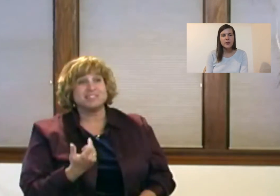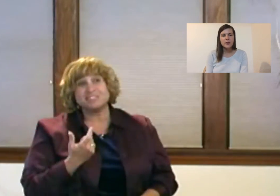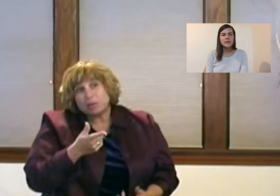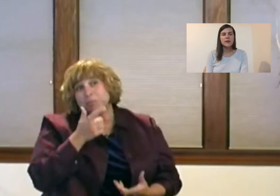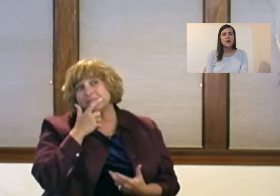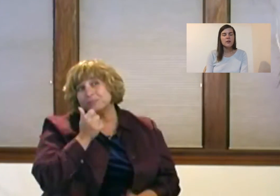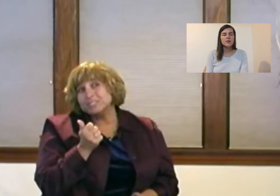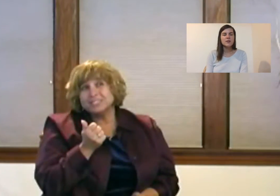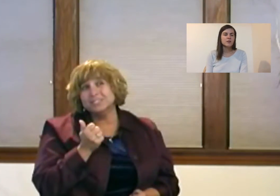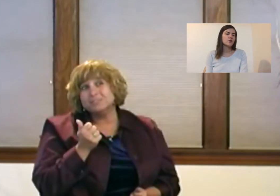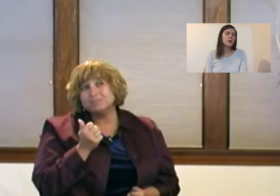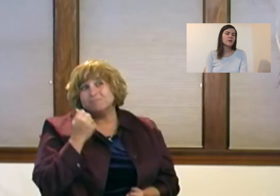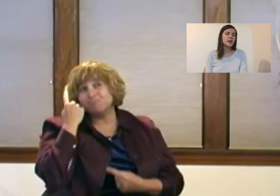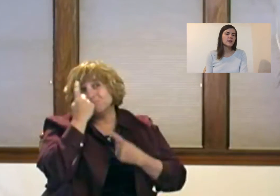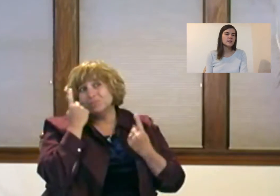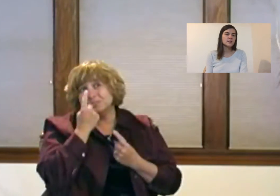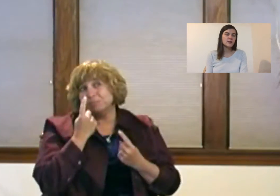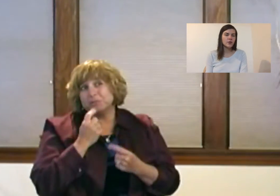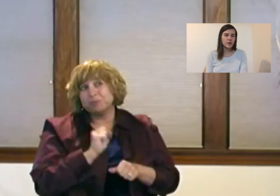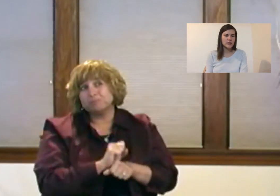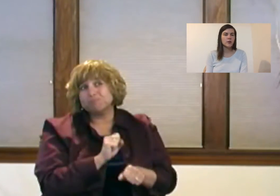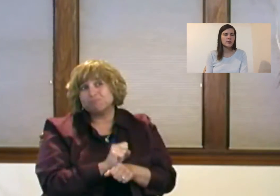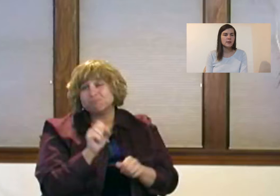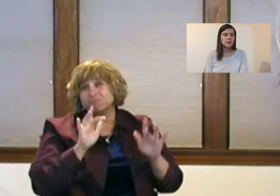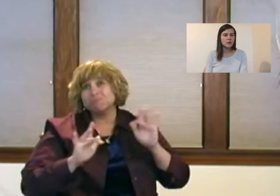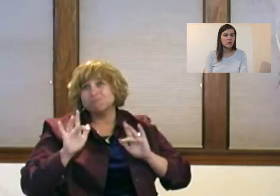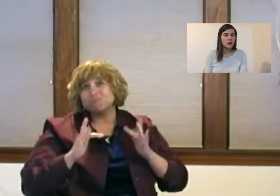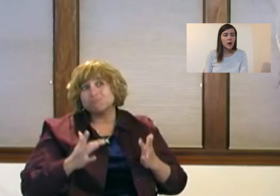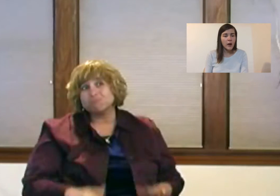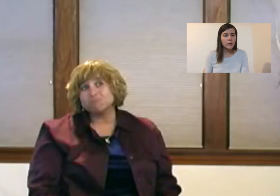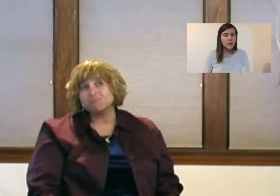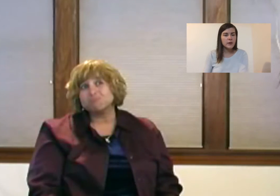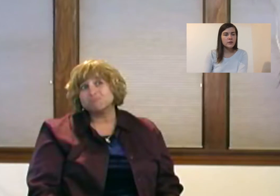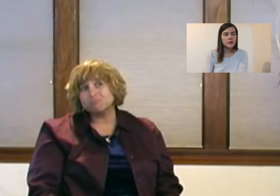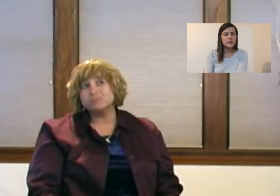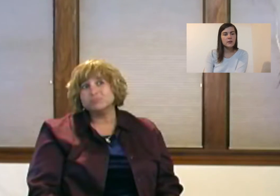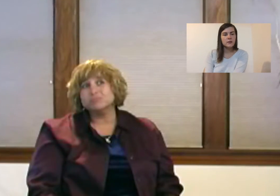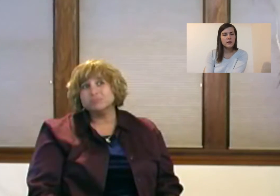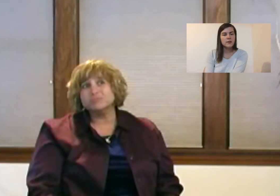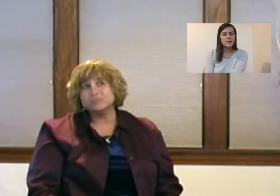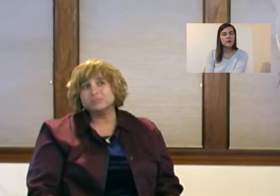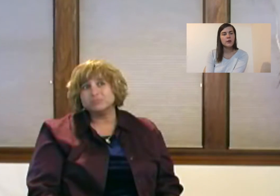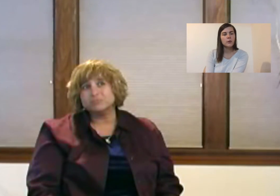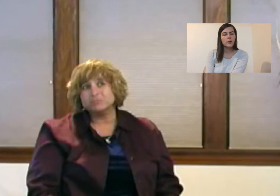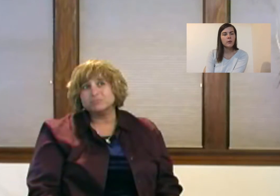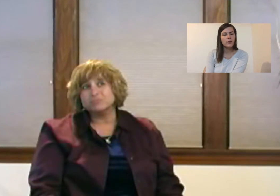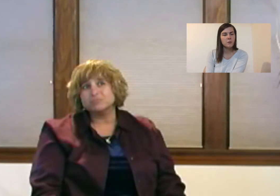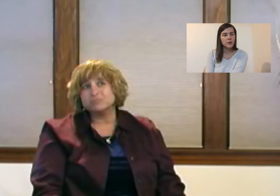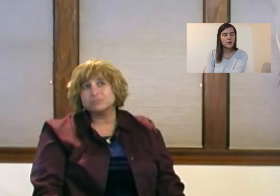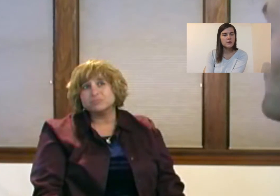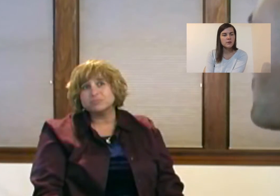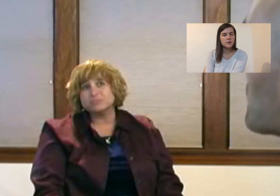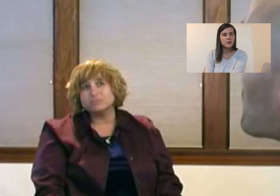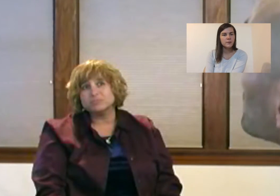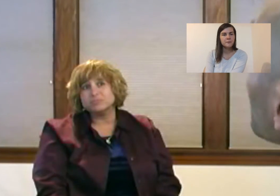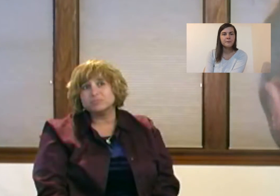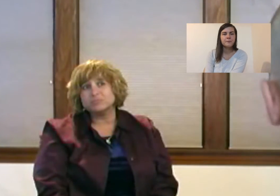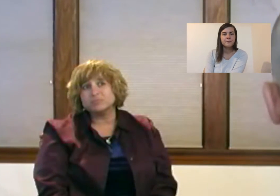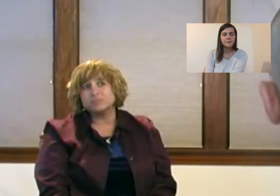about technology just through my friends and different resources. So I would be interested in considering working with